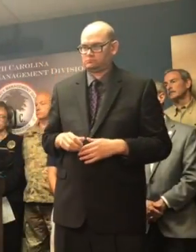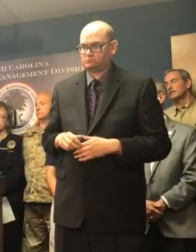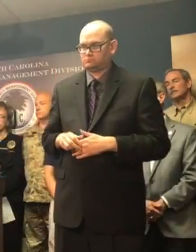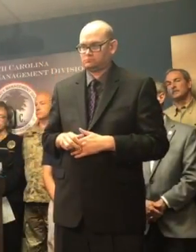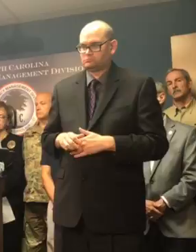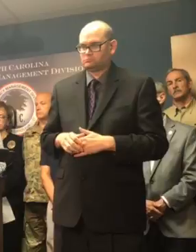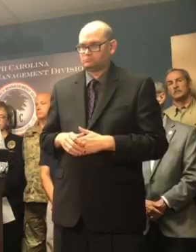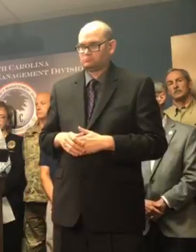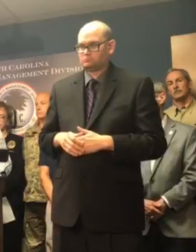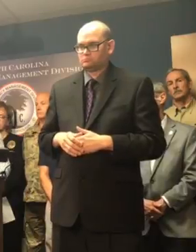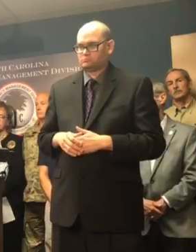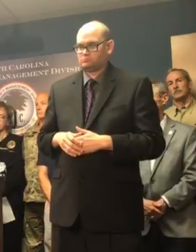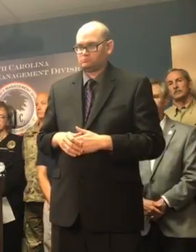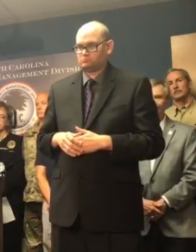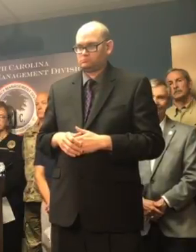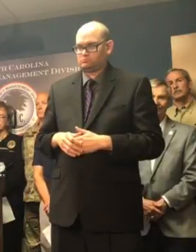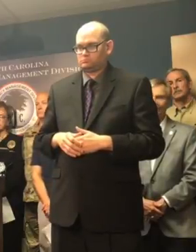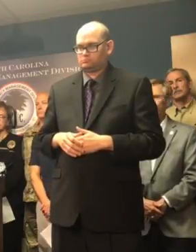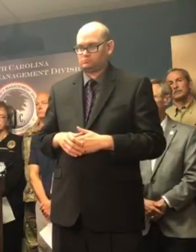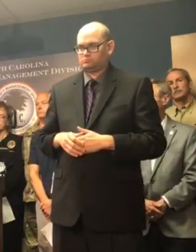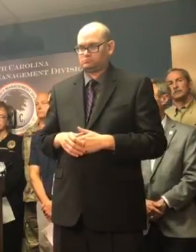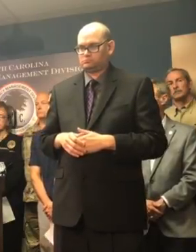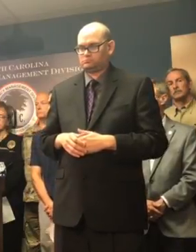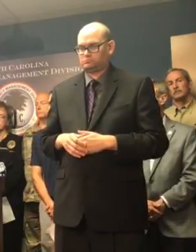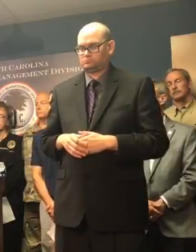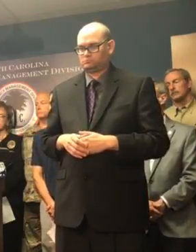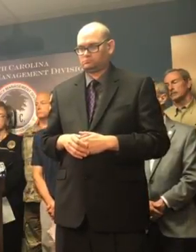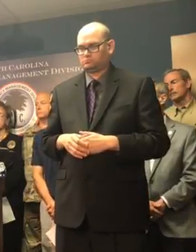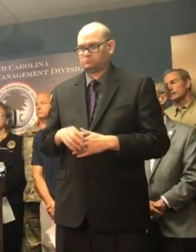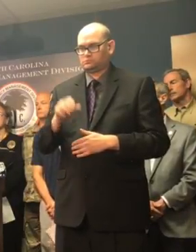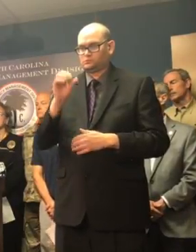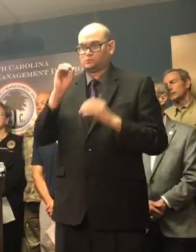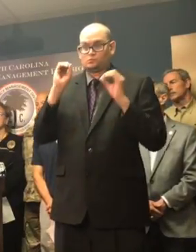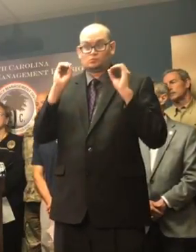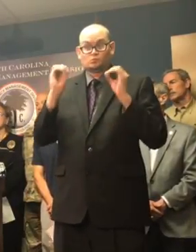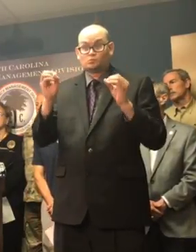Okay, if there are no other questions, I will tell you that